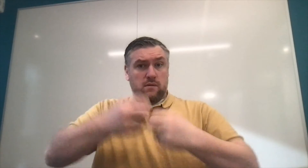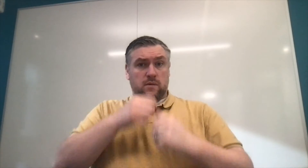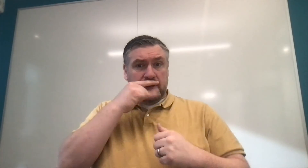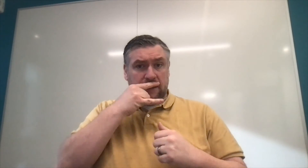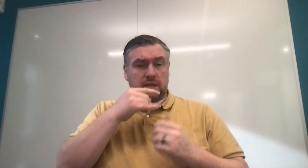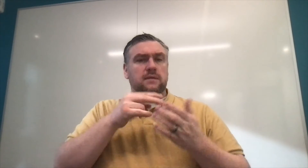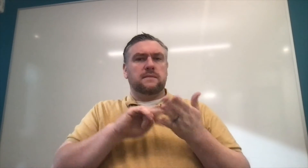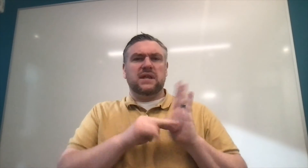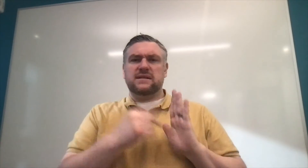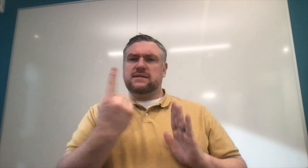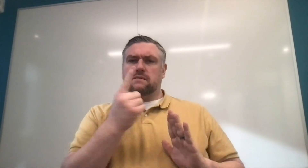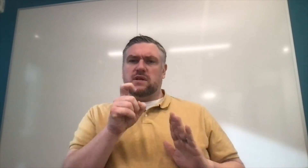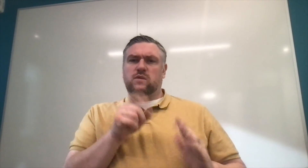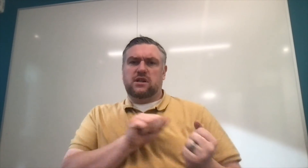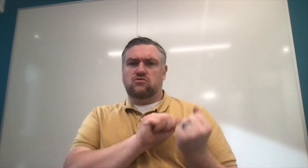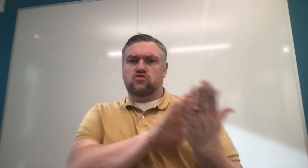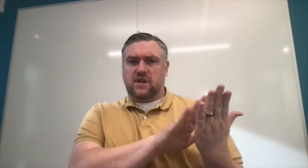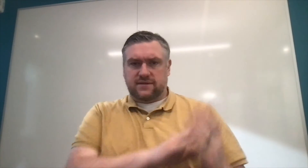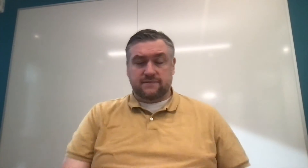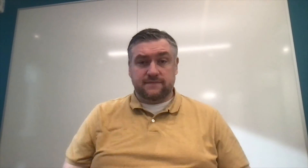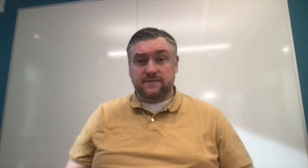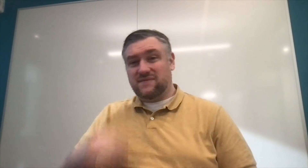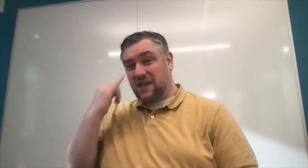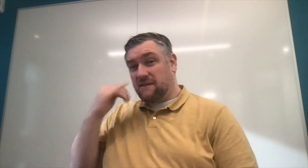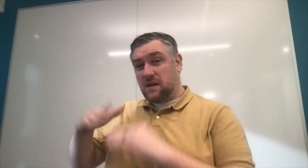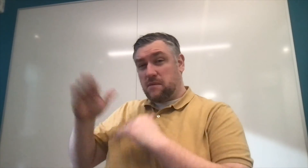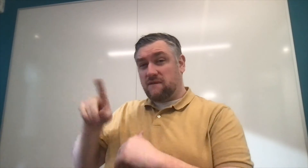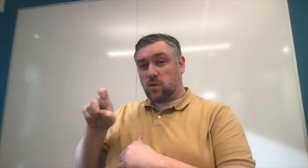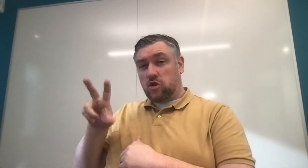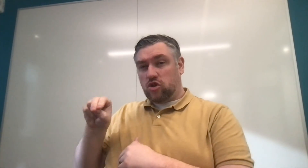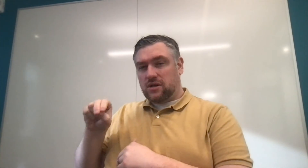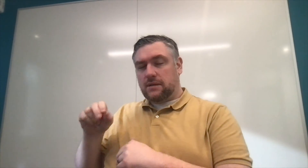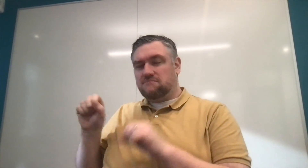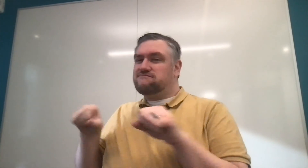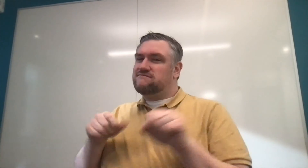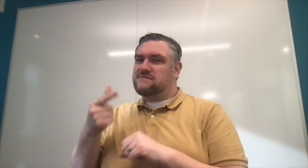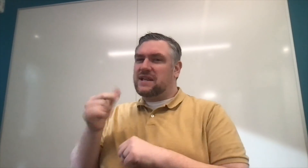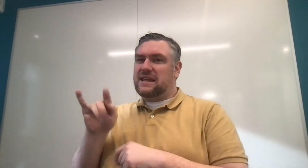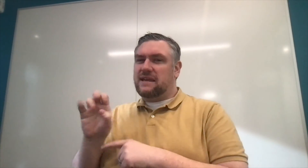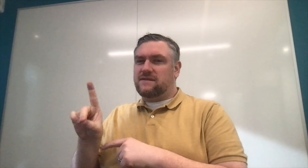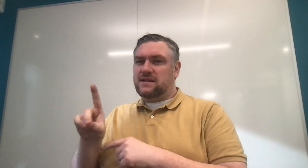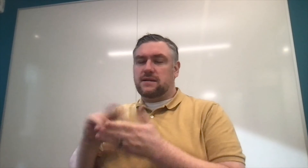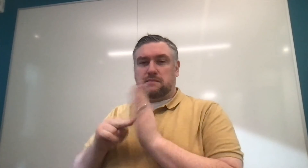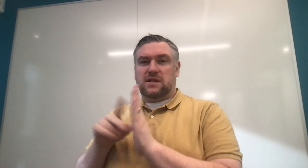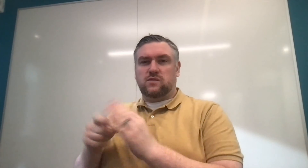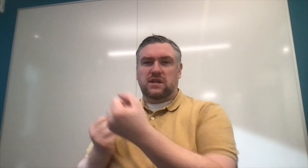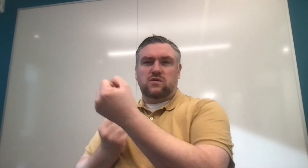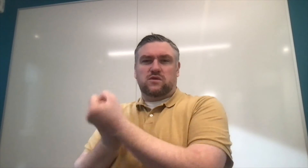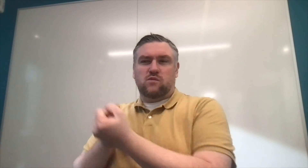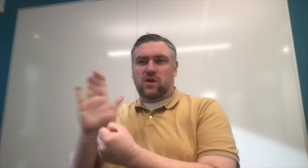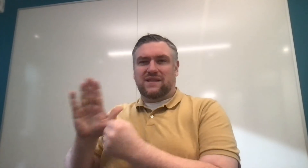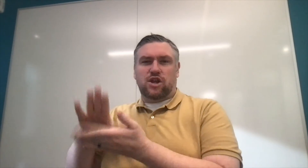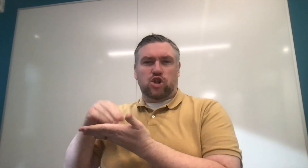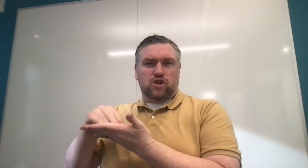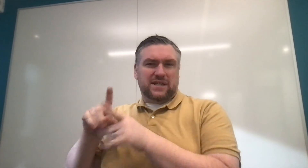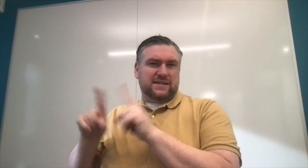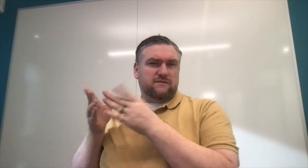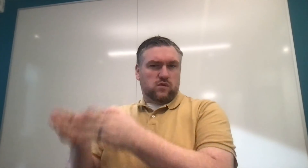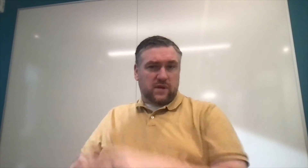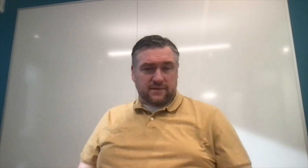doesn't mean that there's a problem with the kid. No, it just means there's something that we need to address. And above 130, there's a potential for gifted, which means